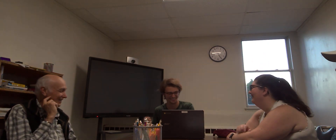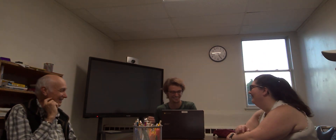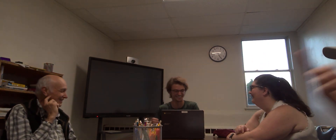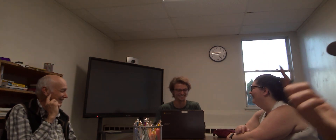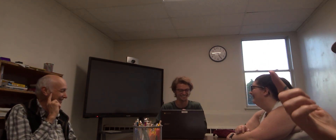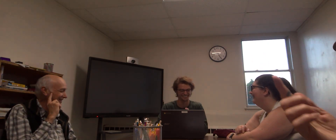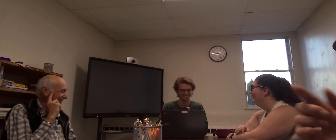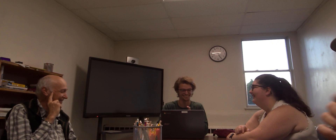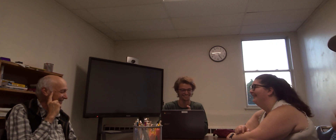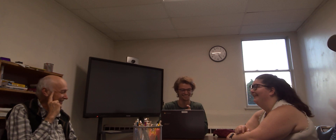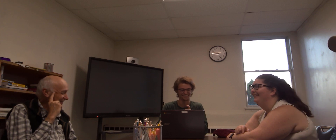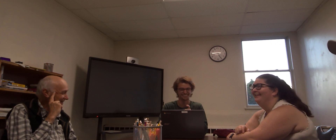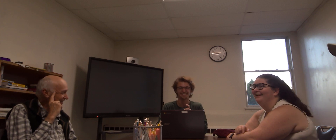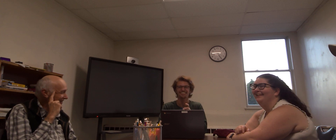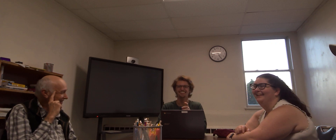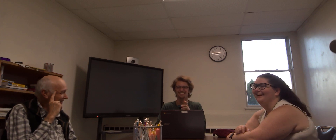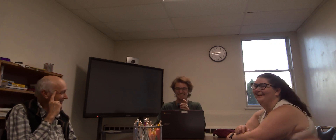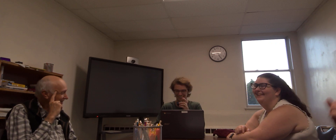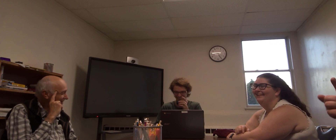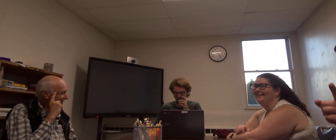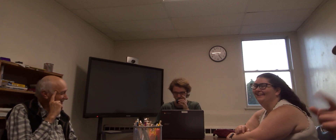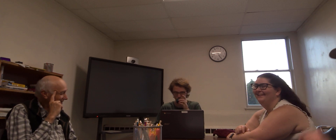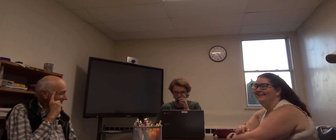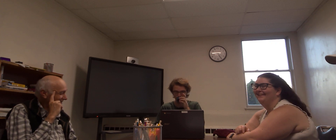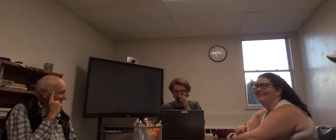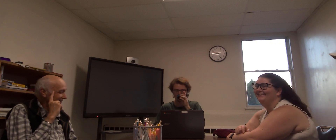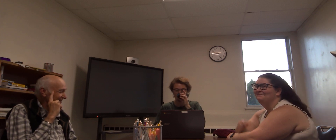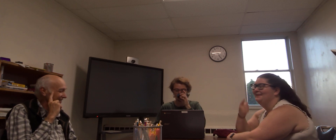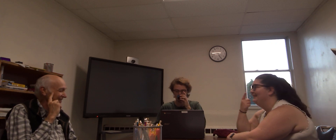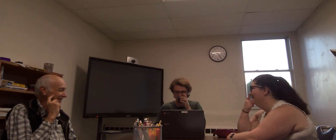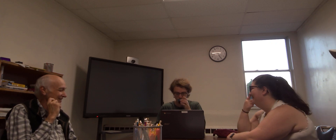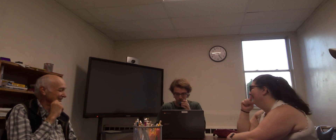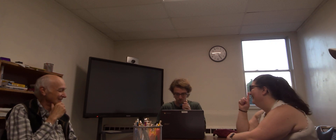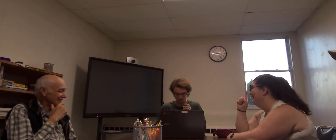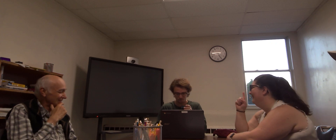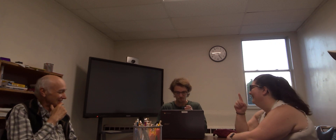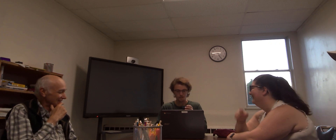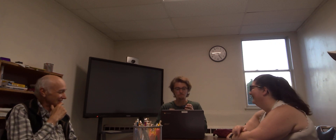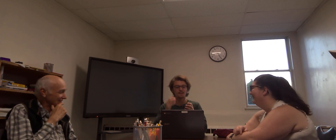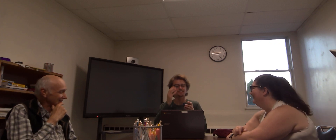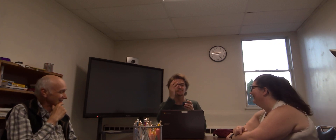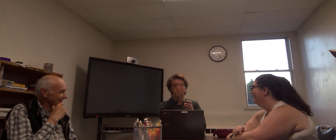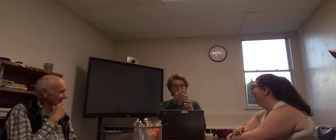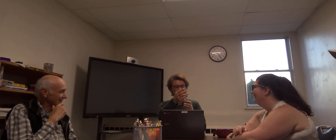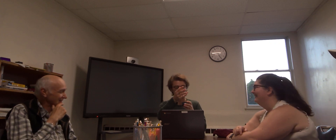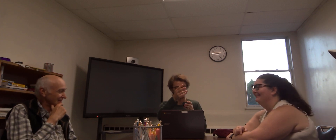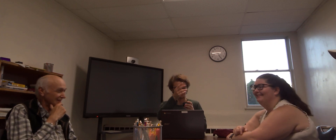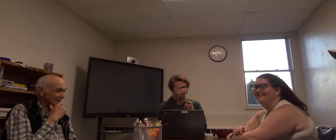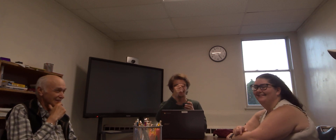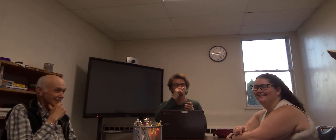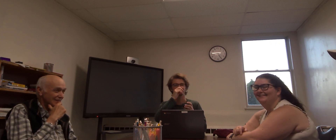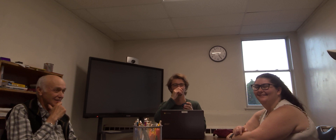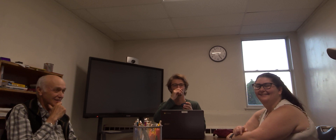flick. That's a good way to remember Pick it. and flick. Sailing, can I have excited?